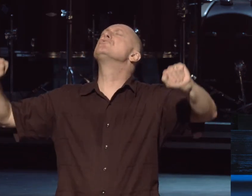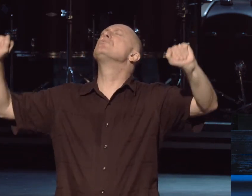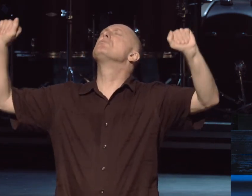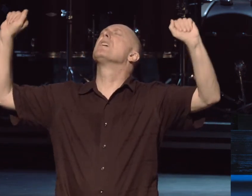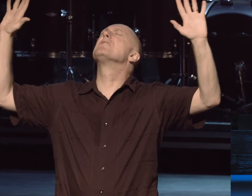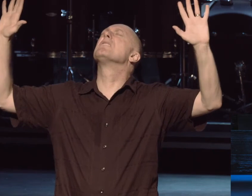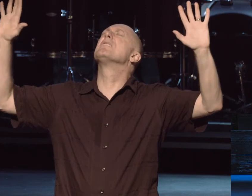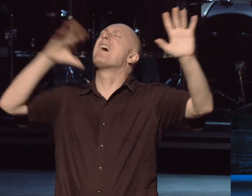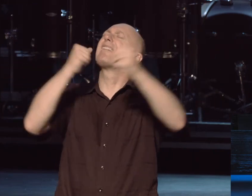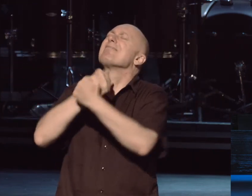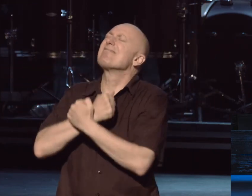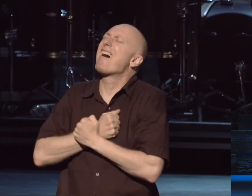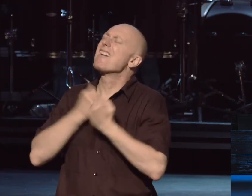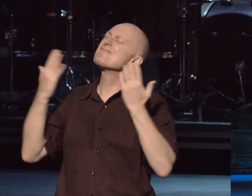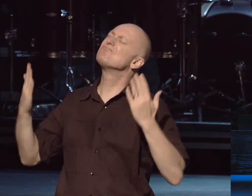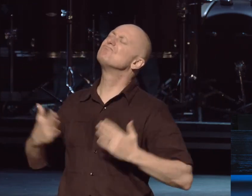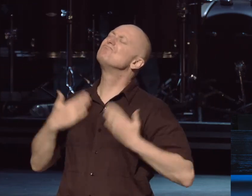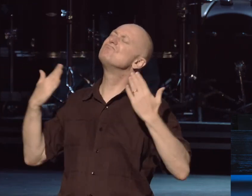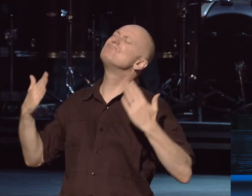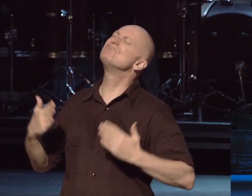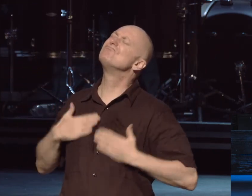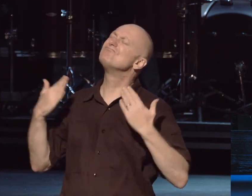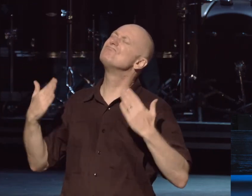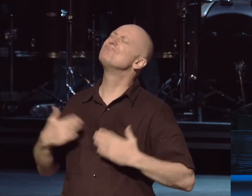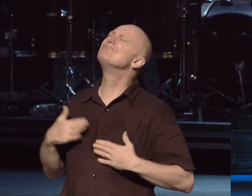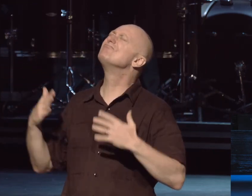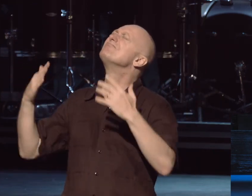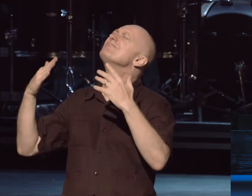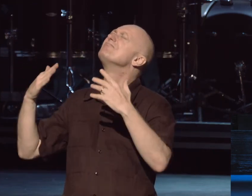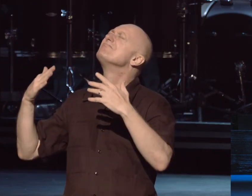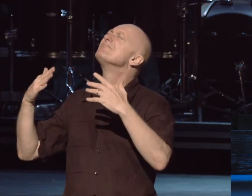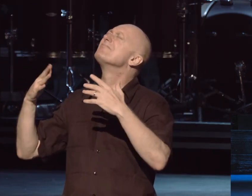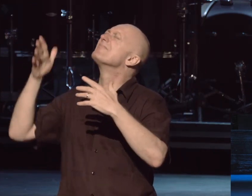affection. Change hearts.